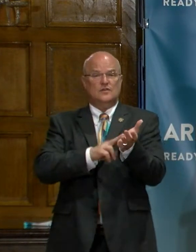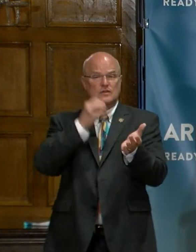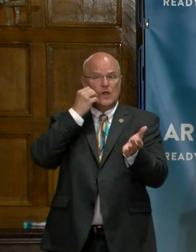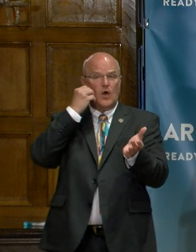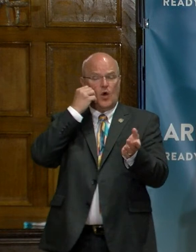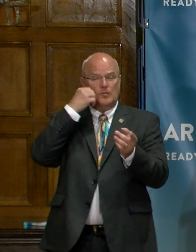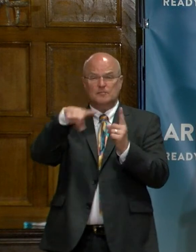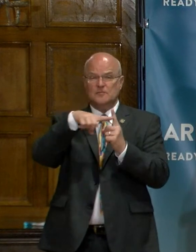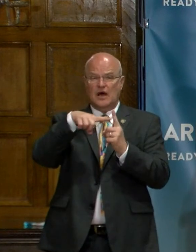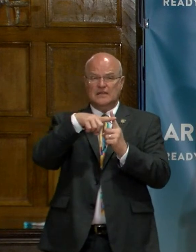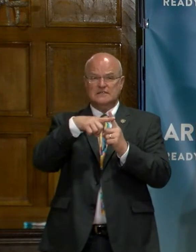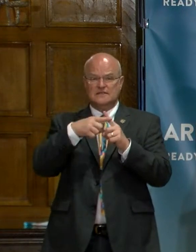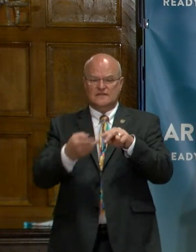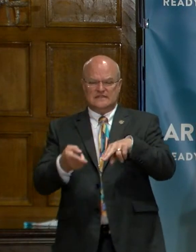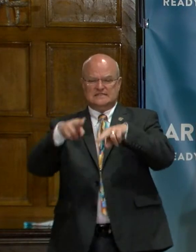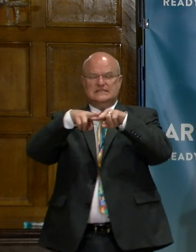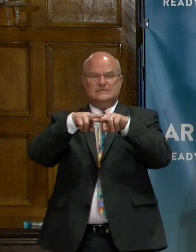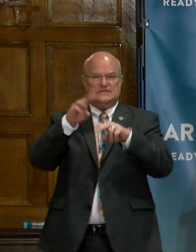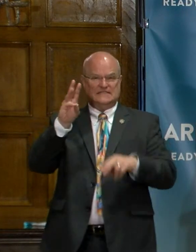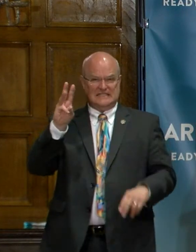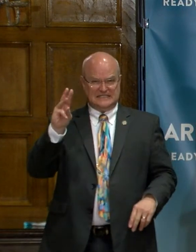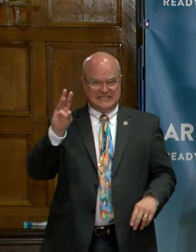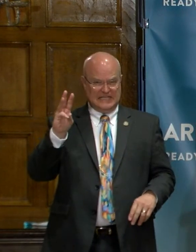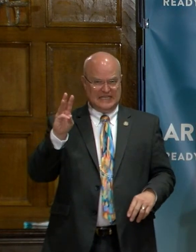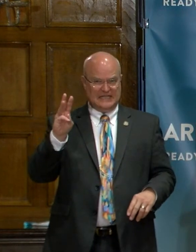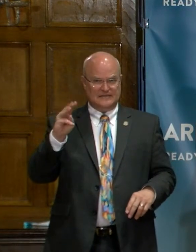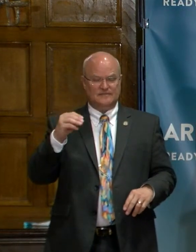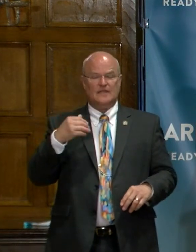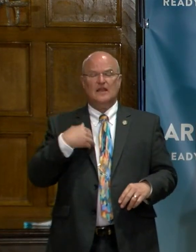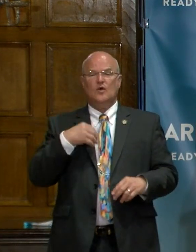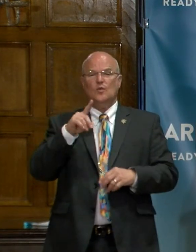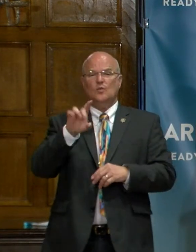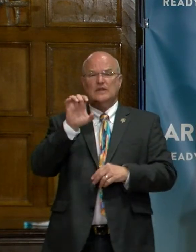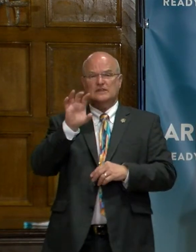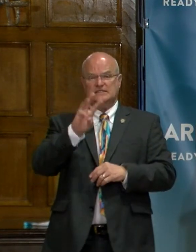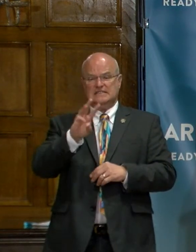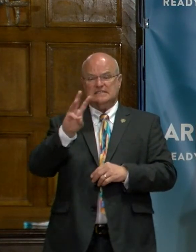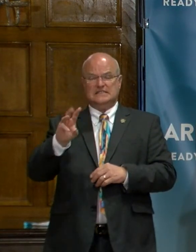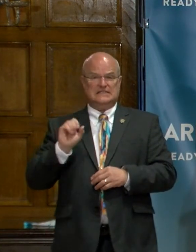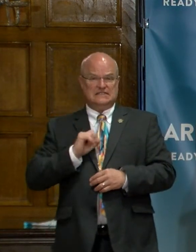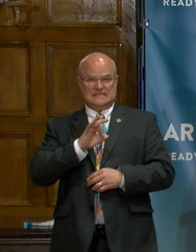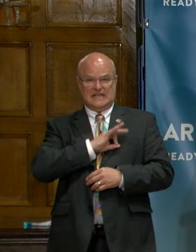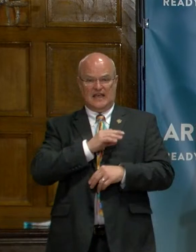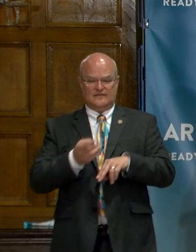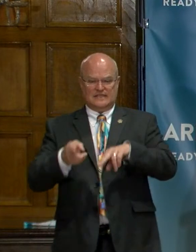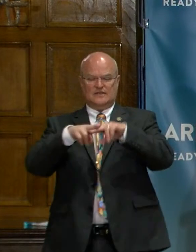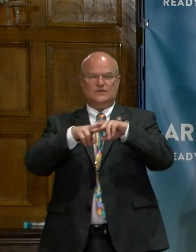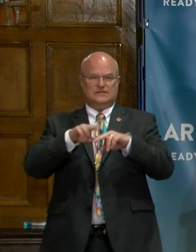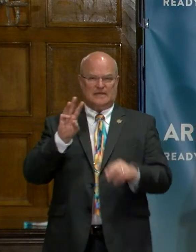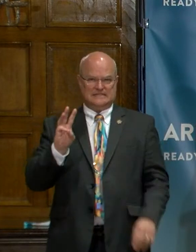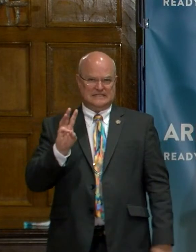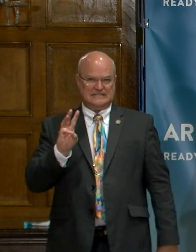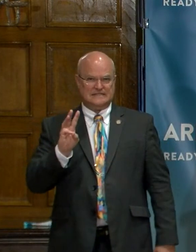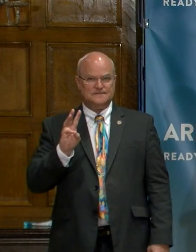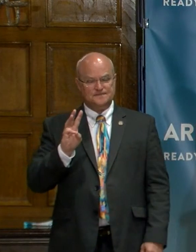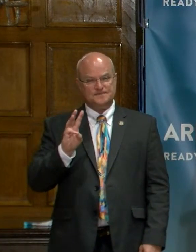positive. That's up 16 from yesterday, and we've had 166 staff. That's up 6 from